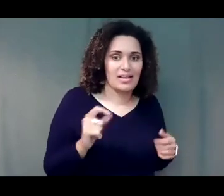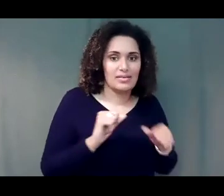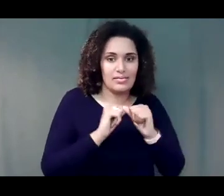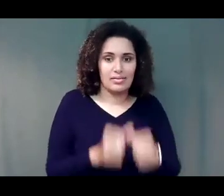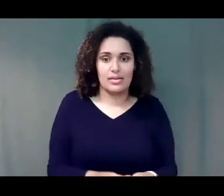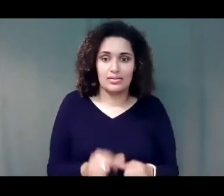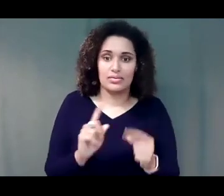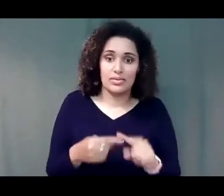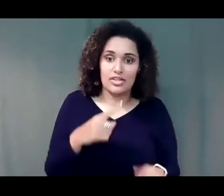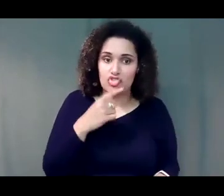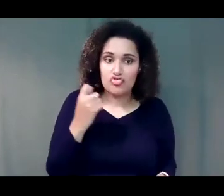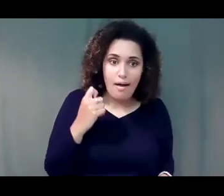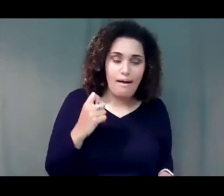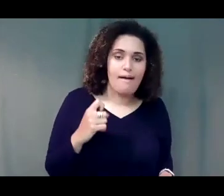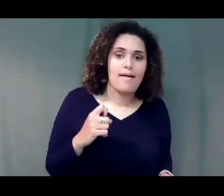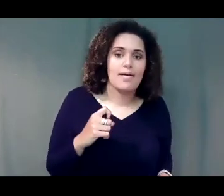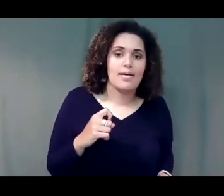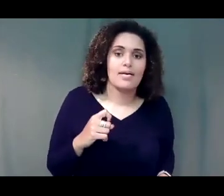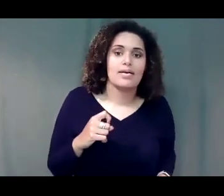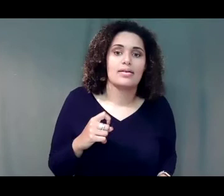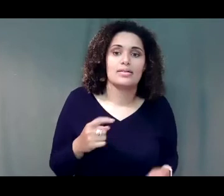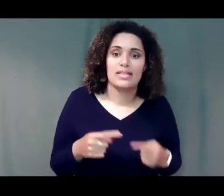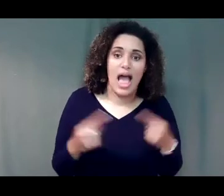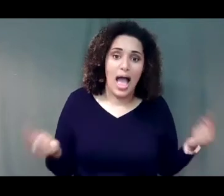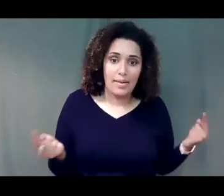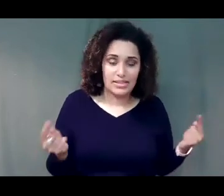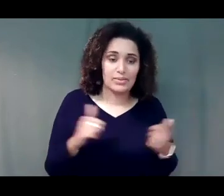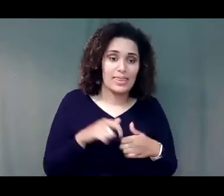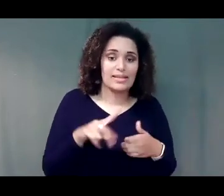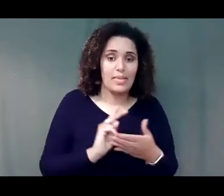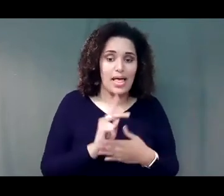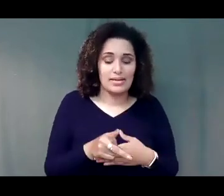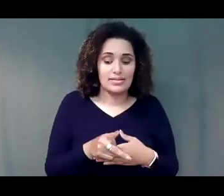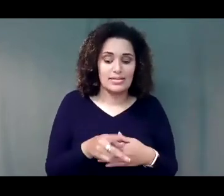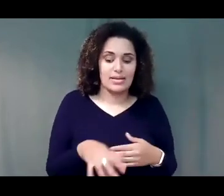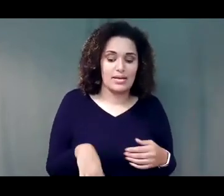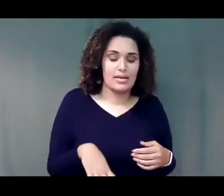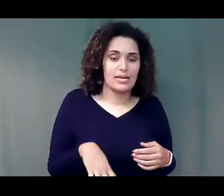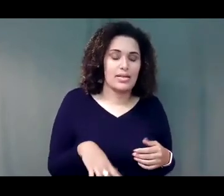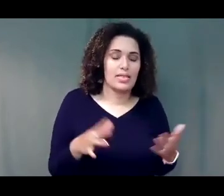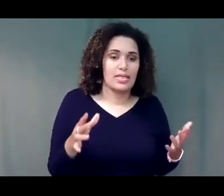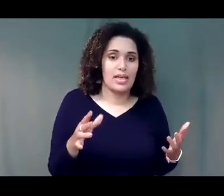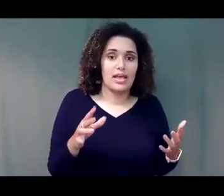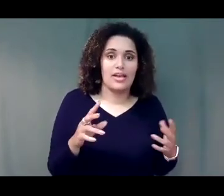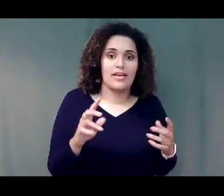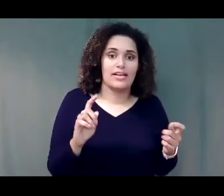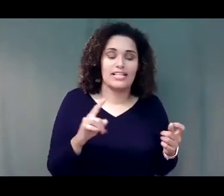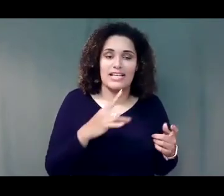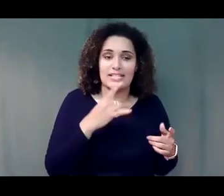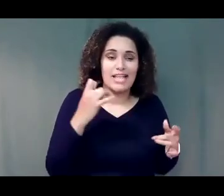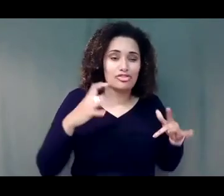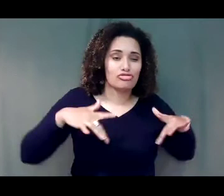gets dry. And it's the opposite with these plants. They are so adapted desert plants,